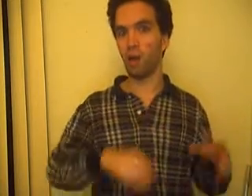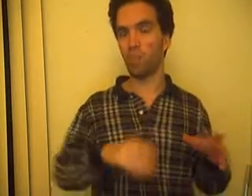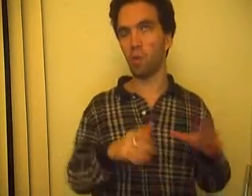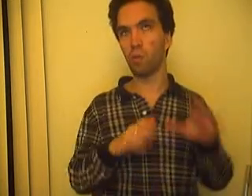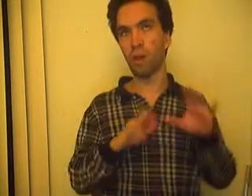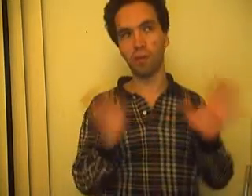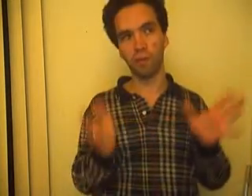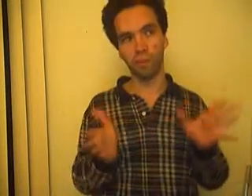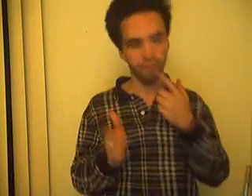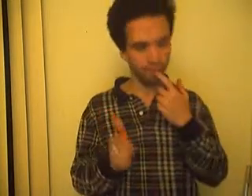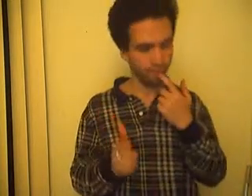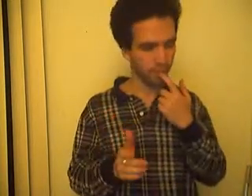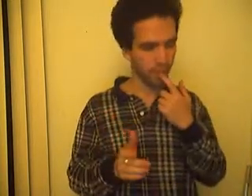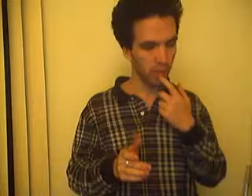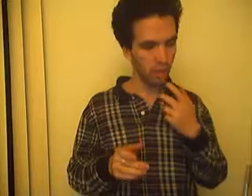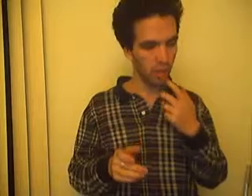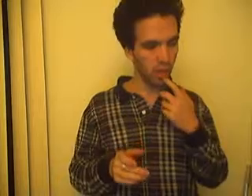or rather,